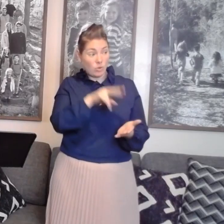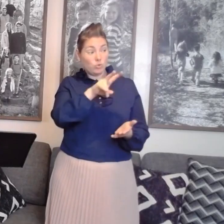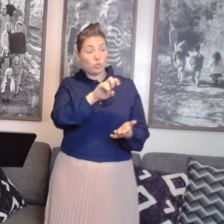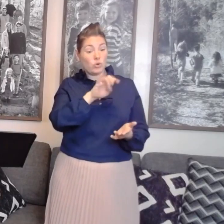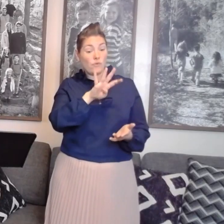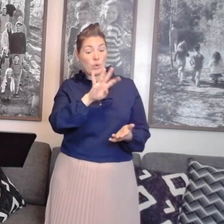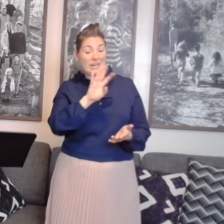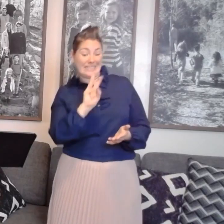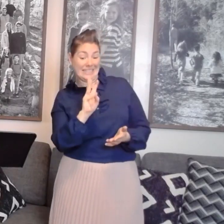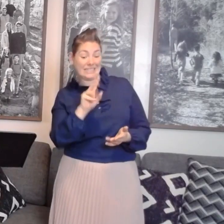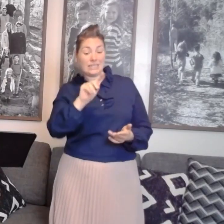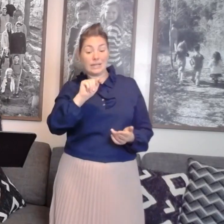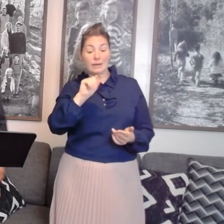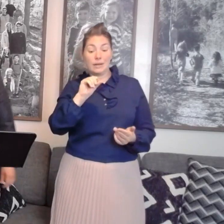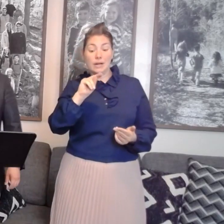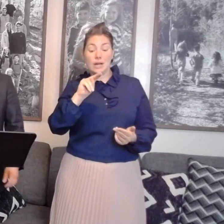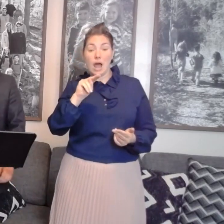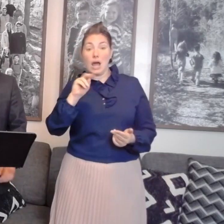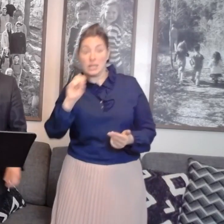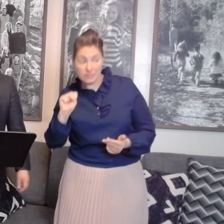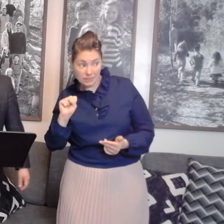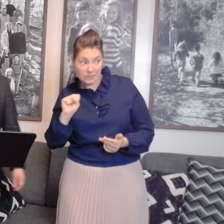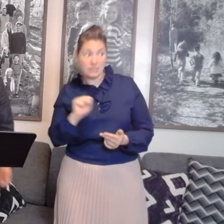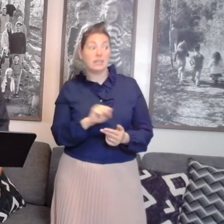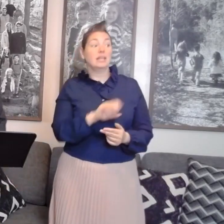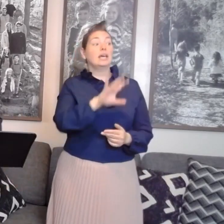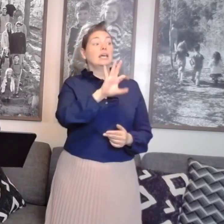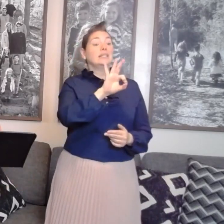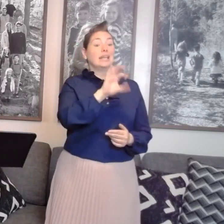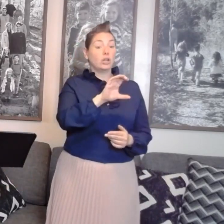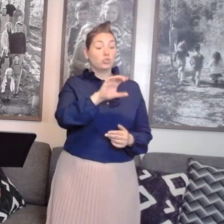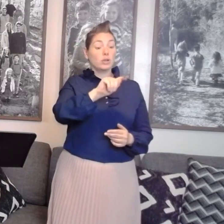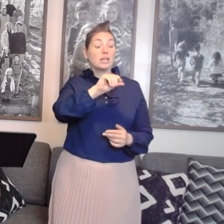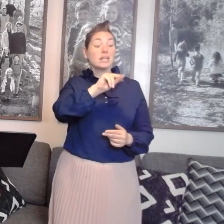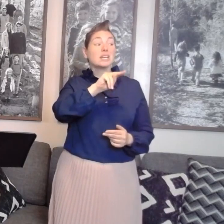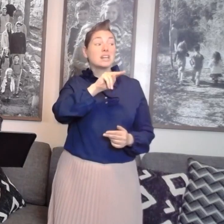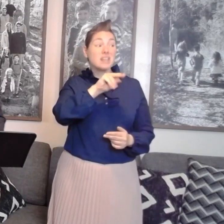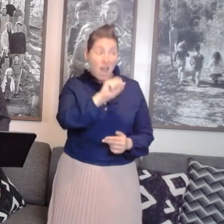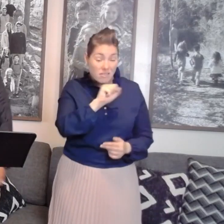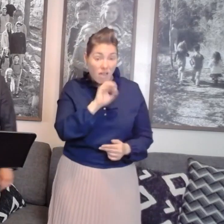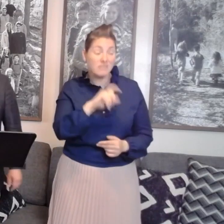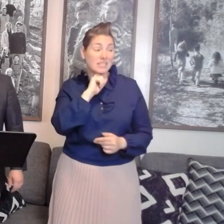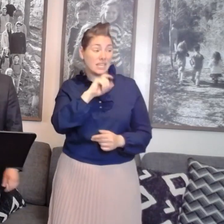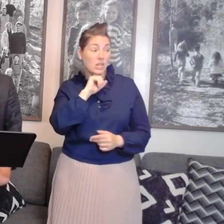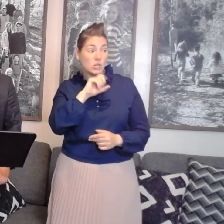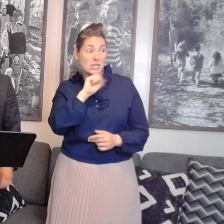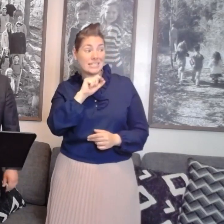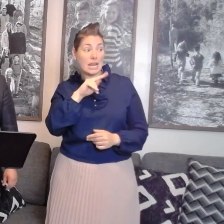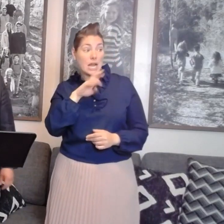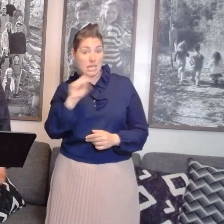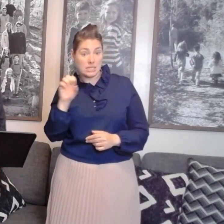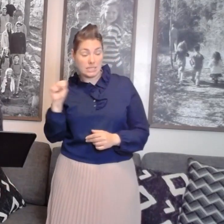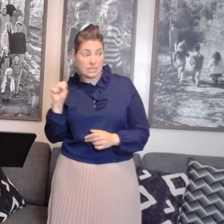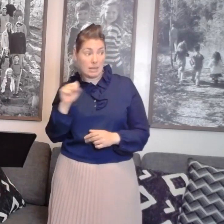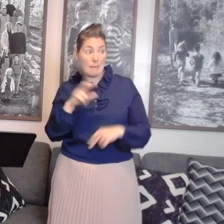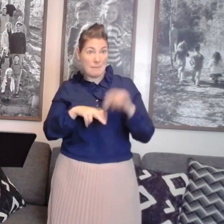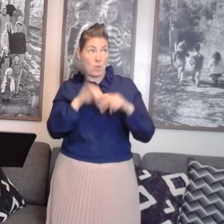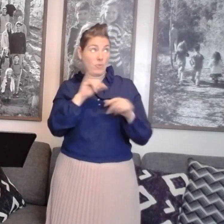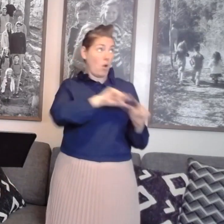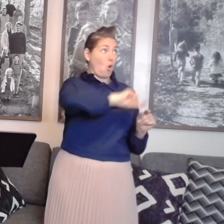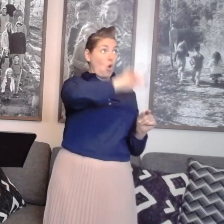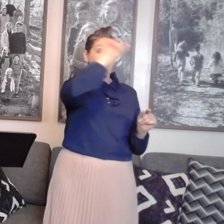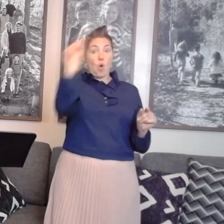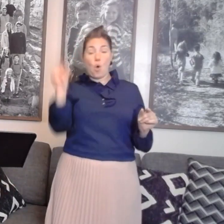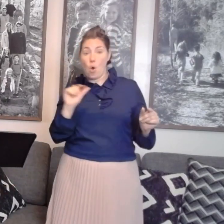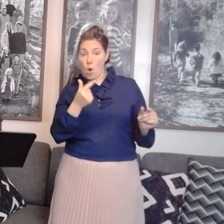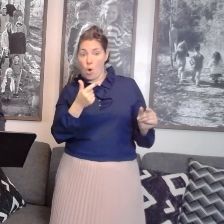tons. 900 tons of stainless steel was used to build the Gateway Arch. The Gateway Arch is